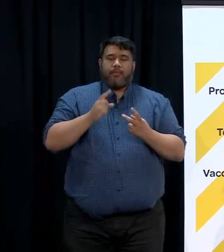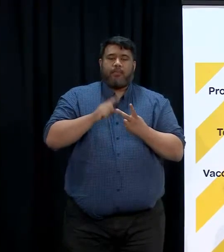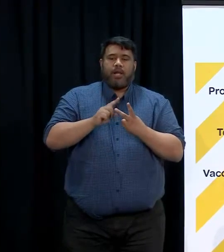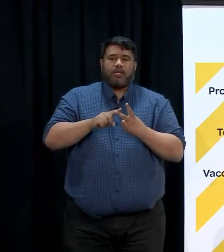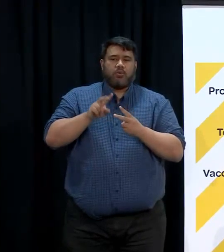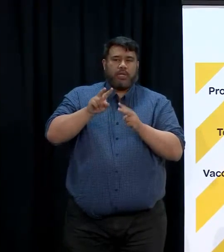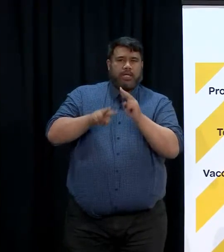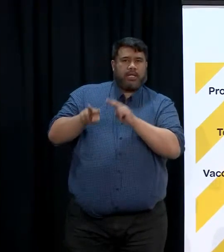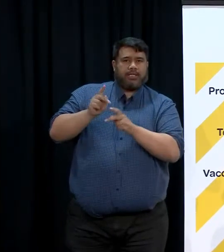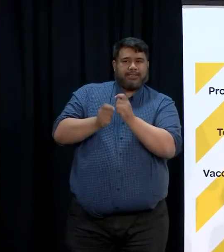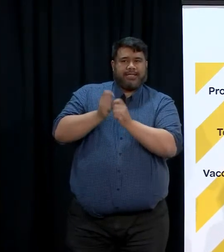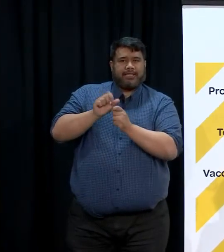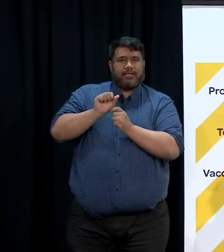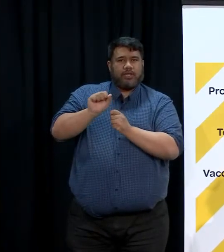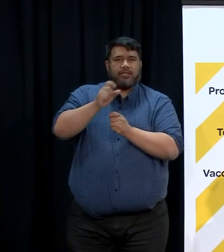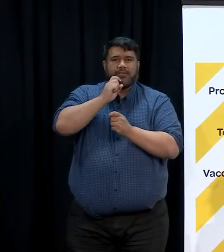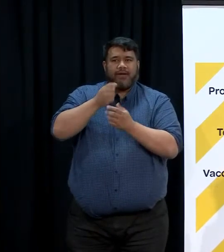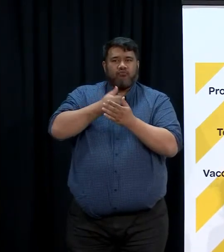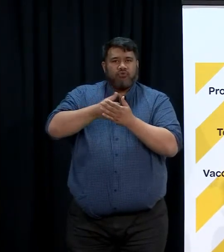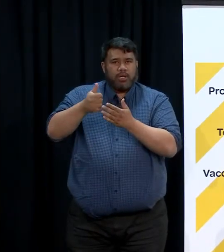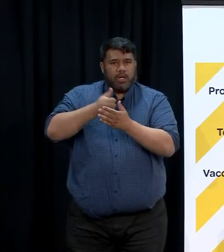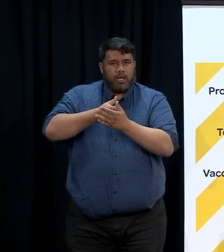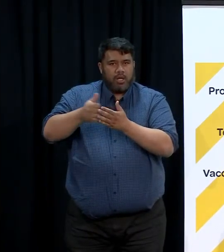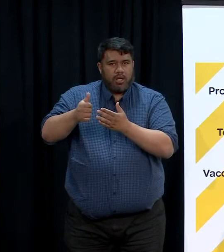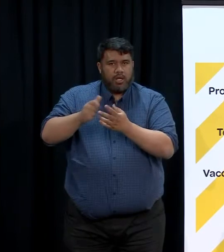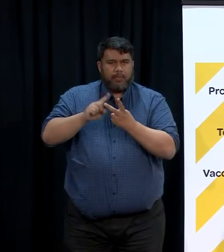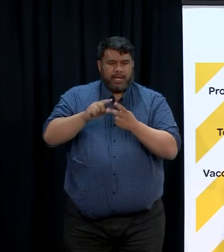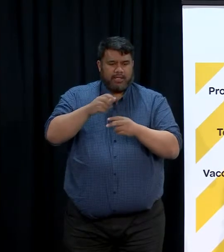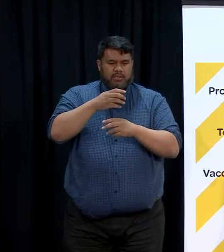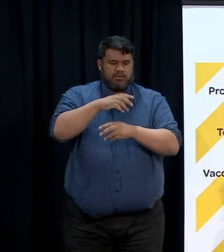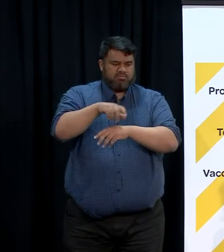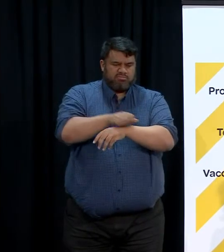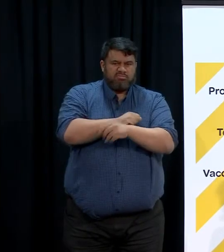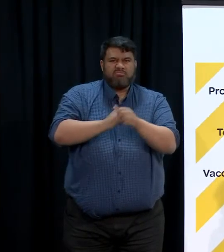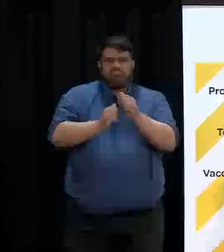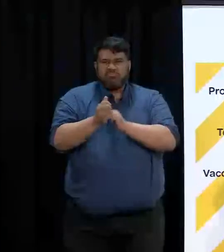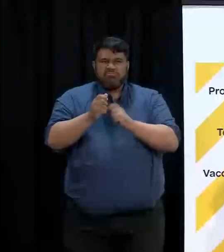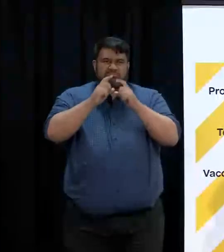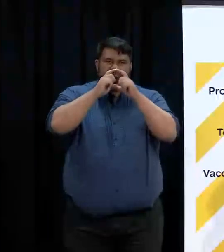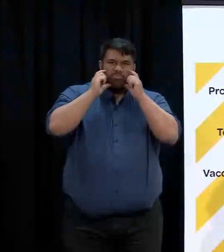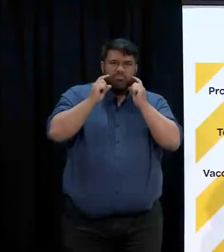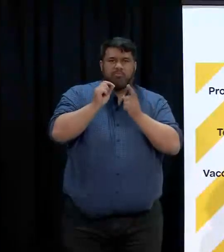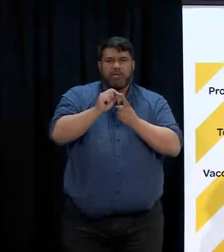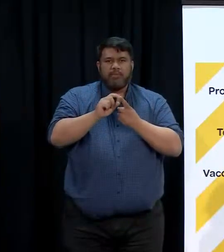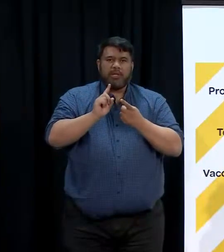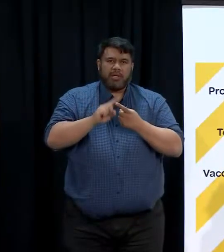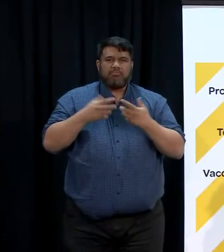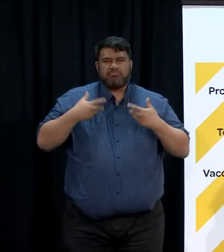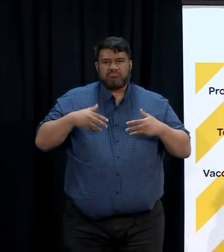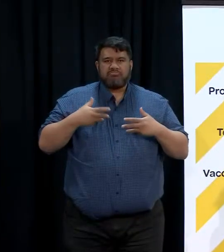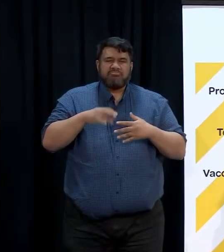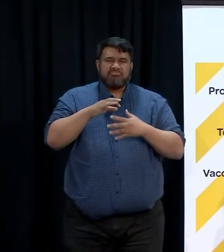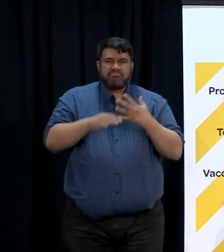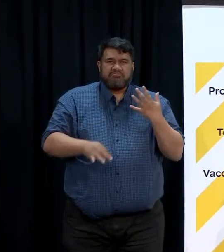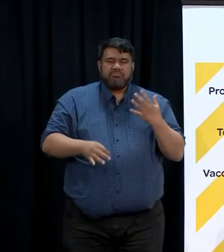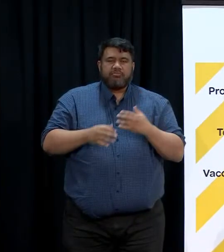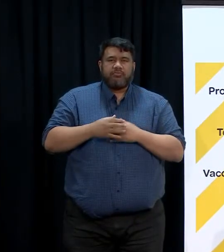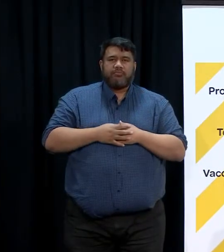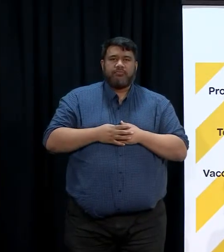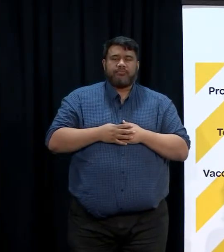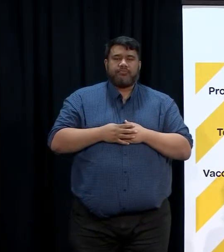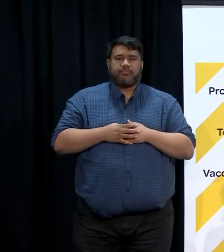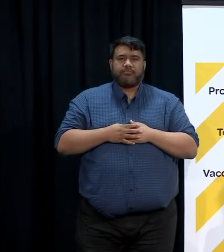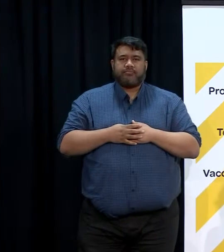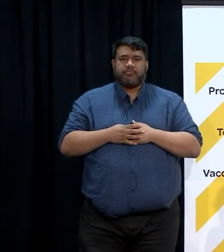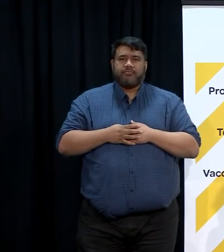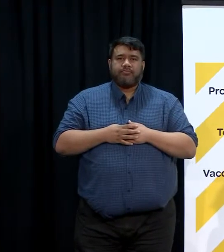and robust infection prevention control measures in place, including use of PPE. I should say that there have only